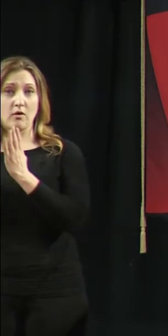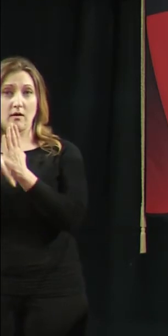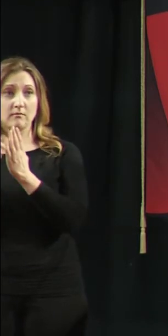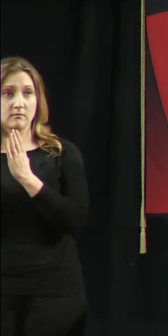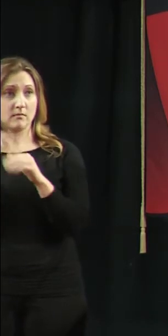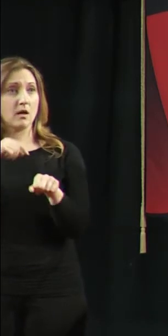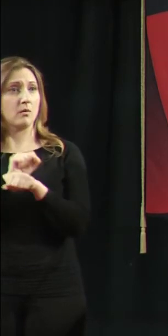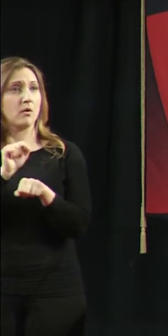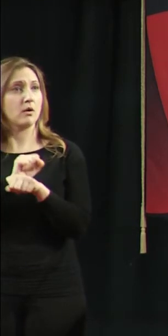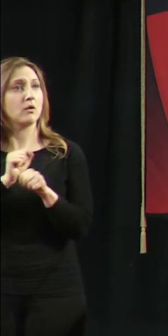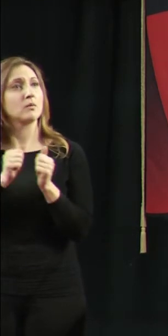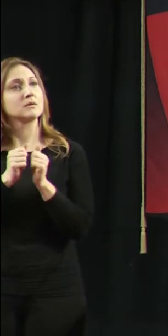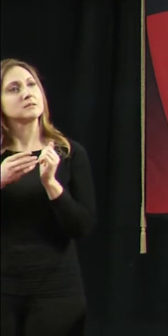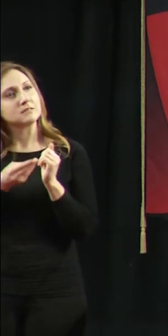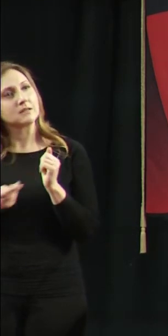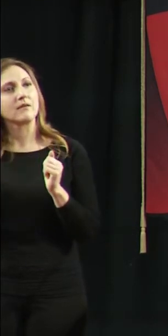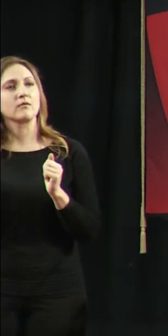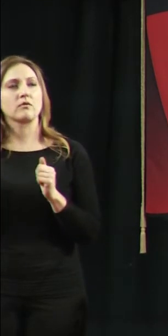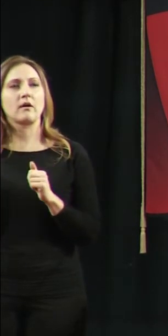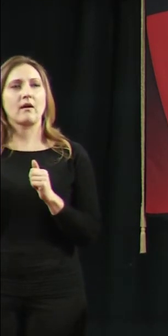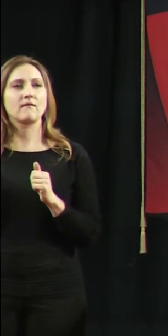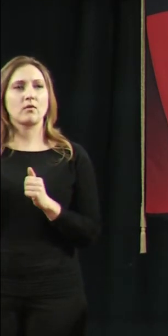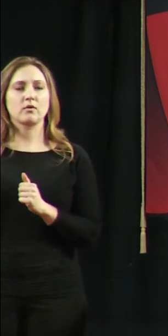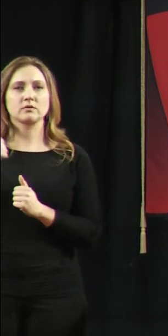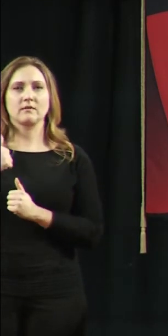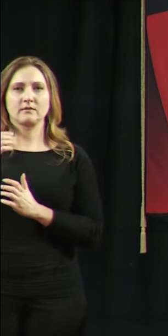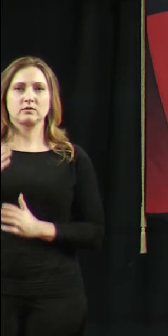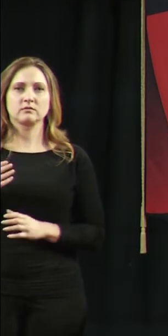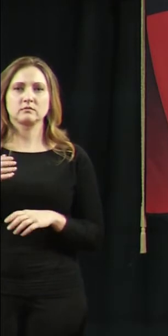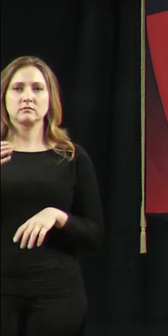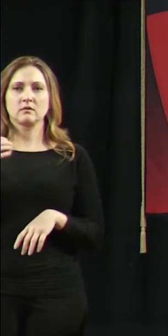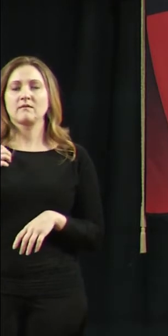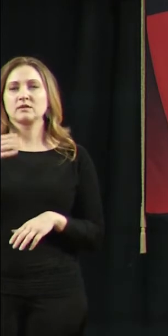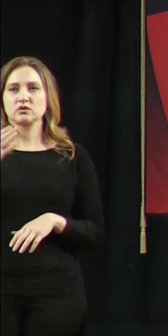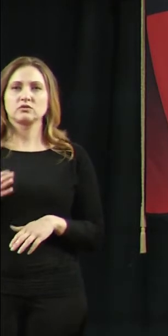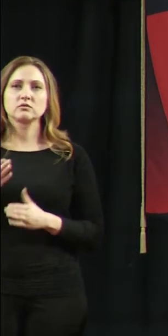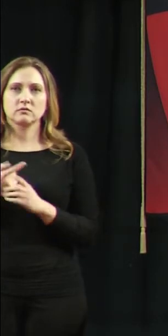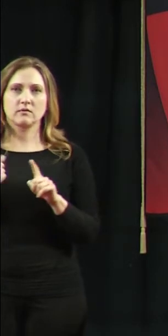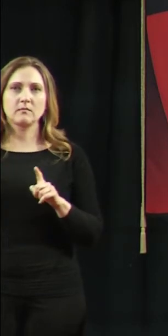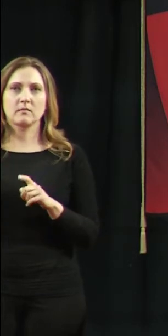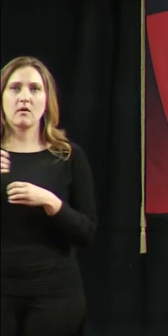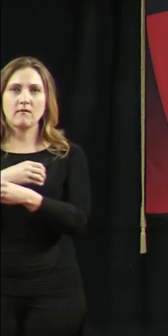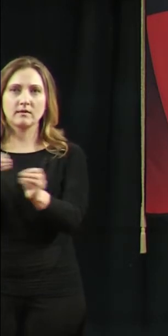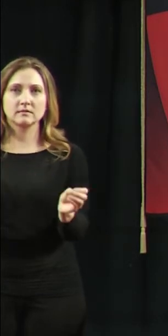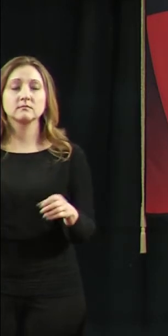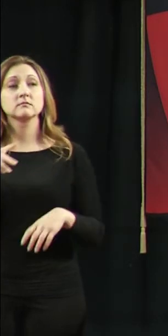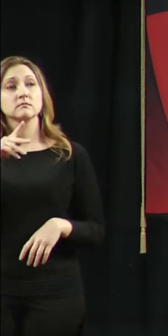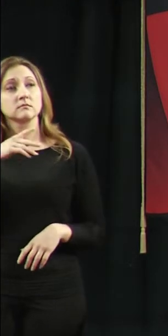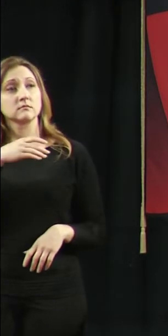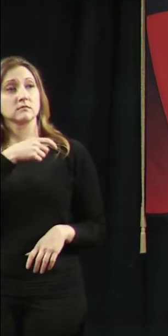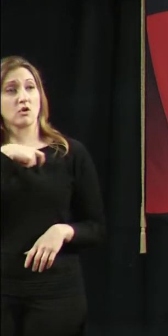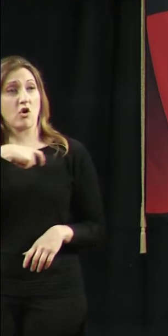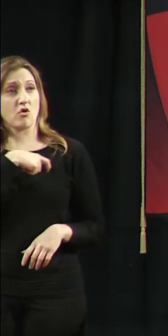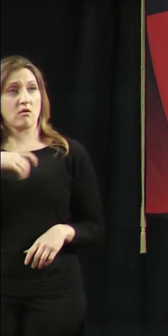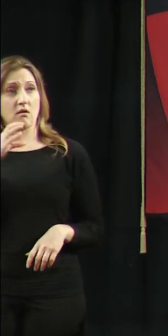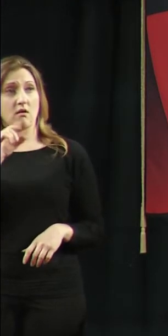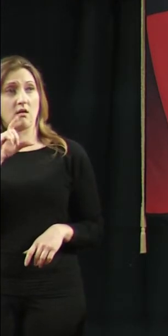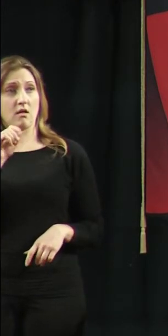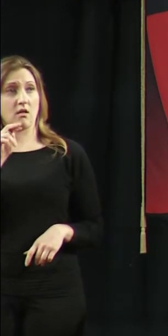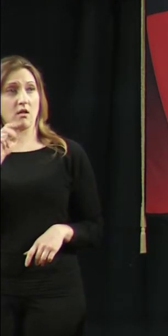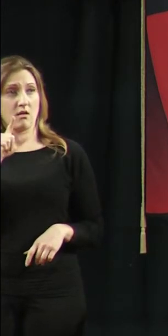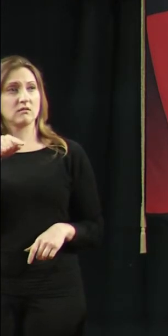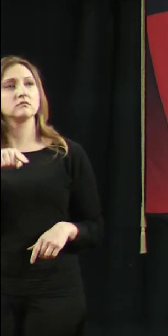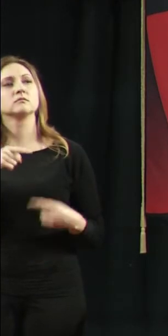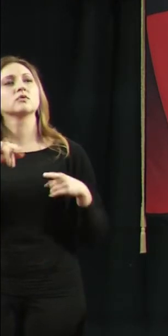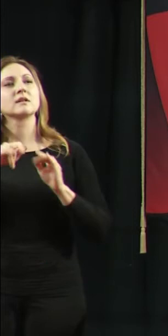worked with several Air Force officers from the National Reconnaissance Office. The colonel in the Air Force at the time, who had been